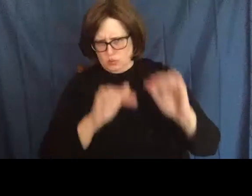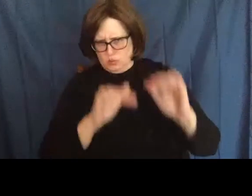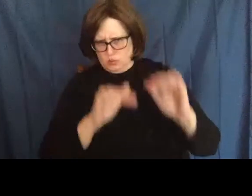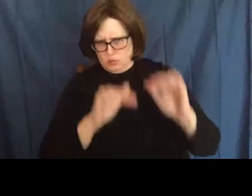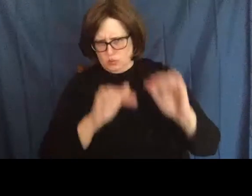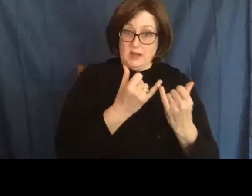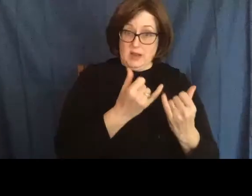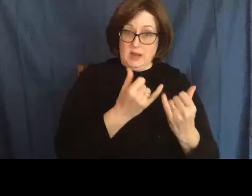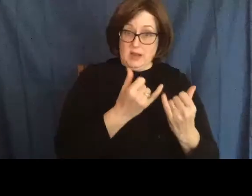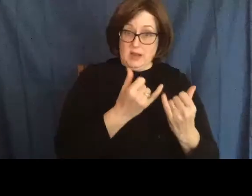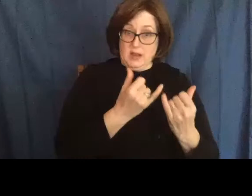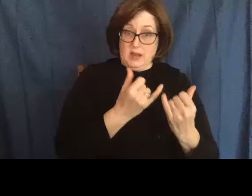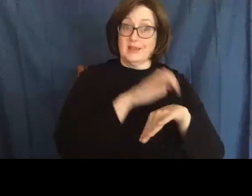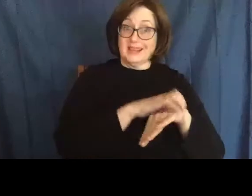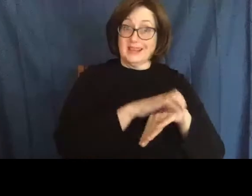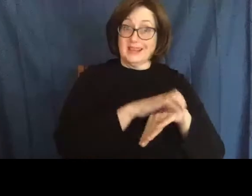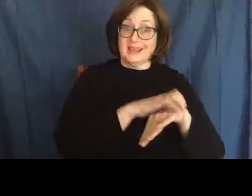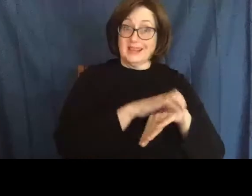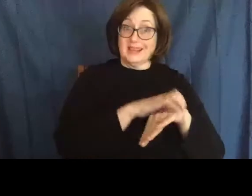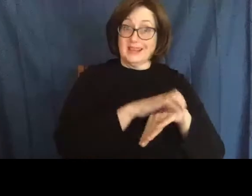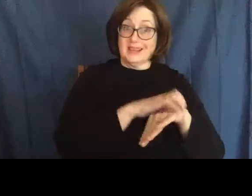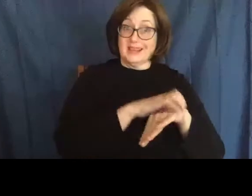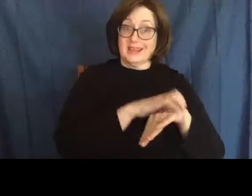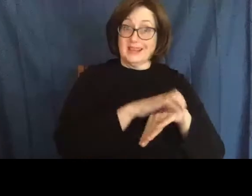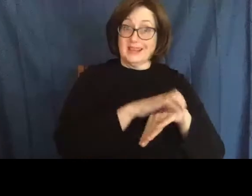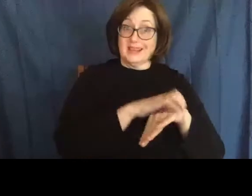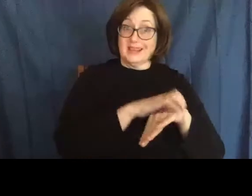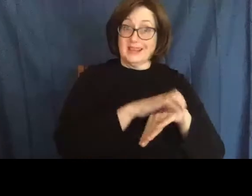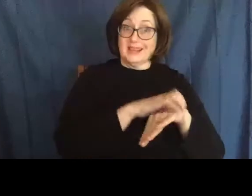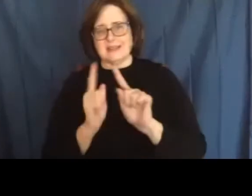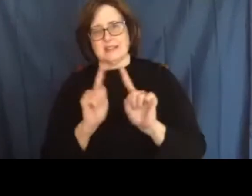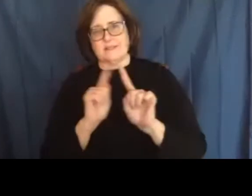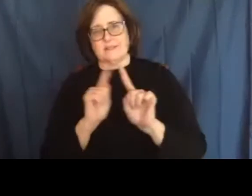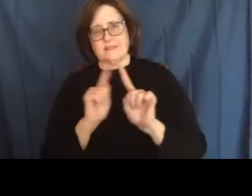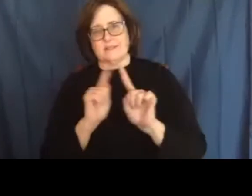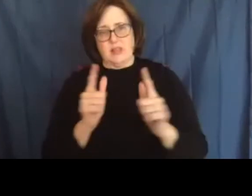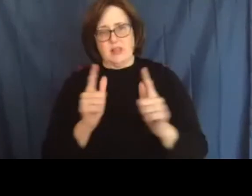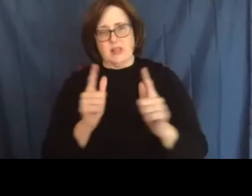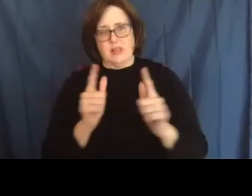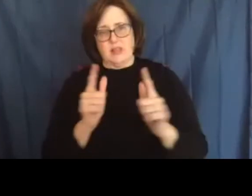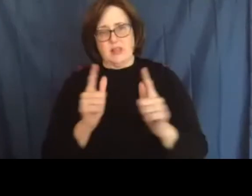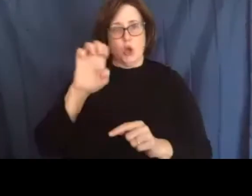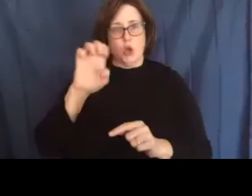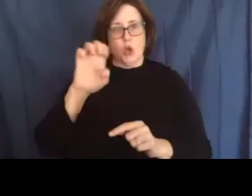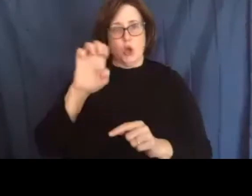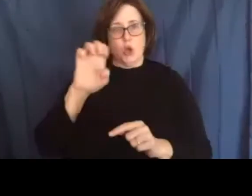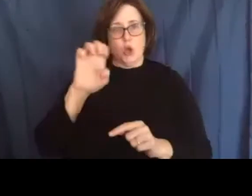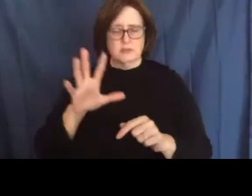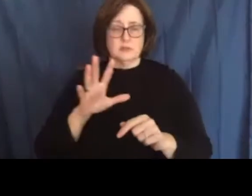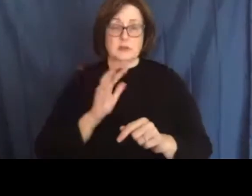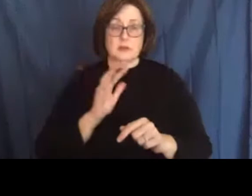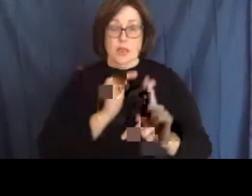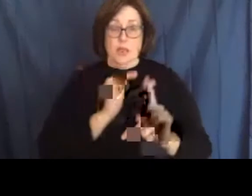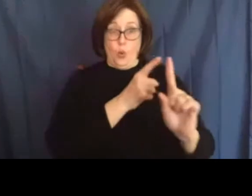now, we are in the process of translating into a number of different European languages, and our goal is really to